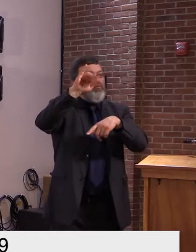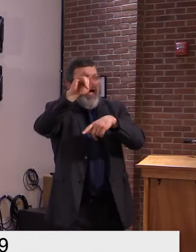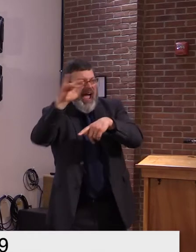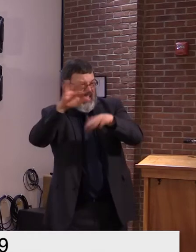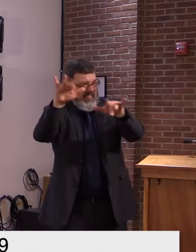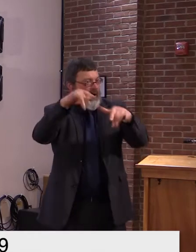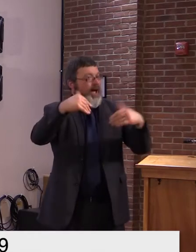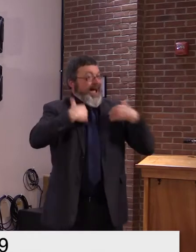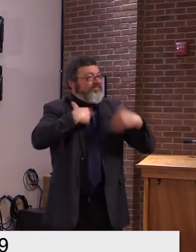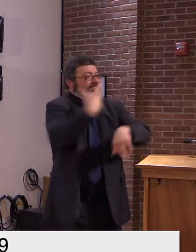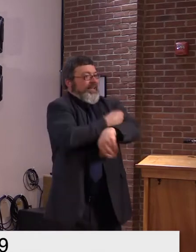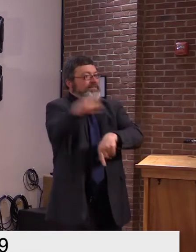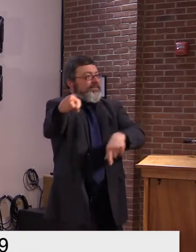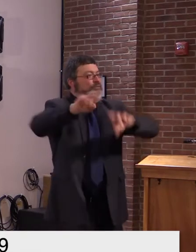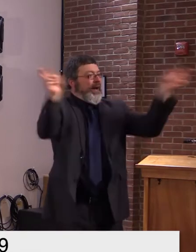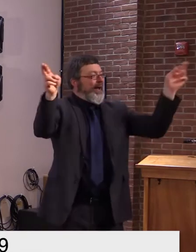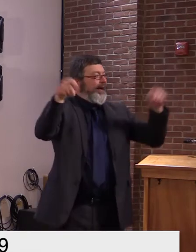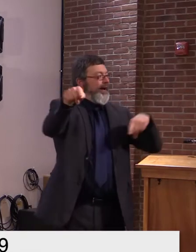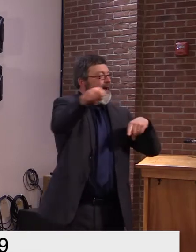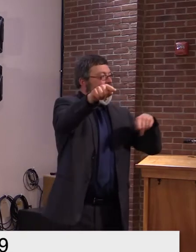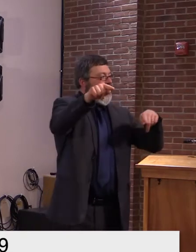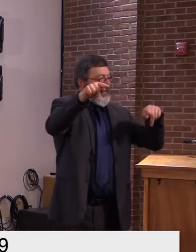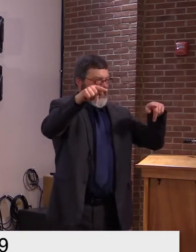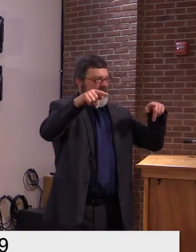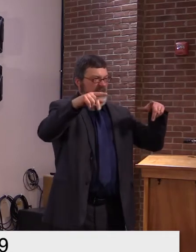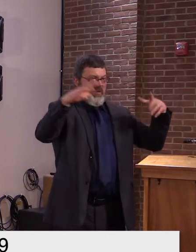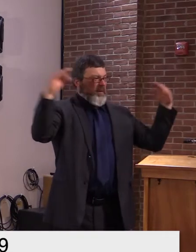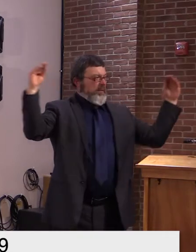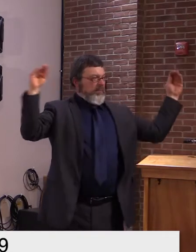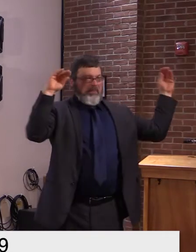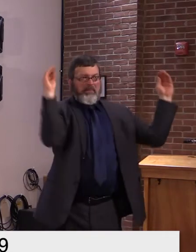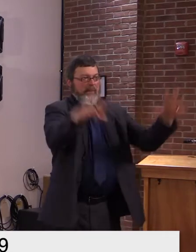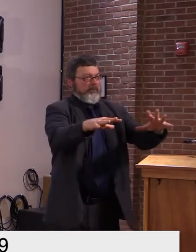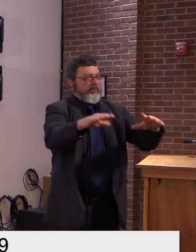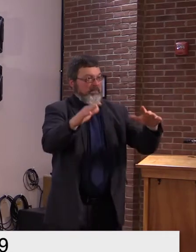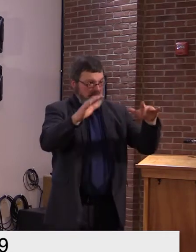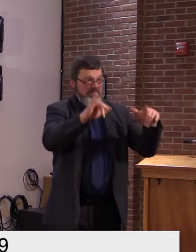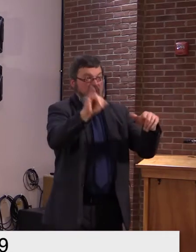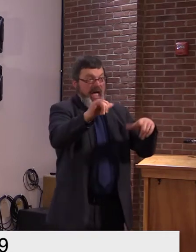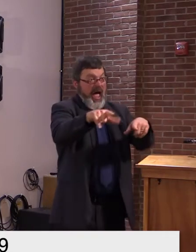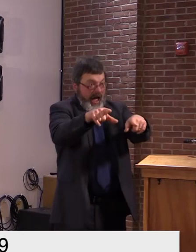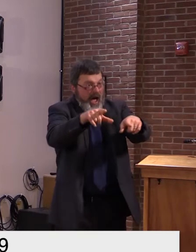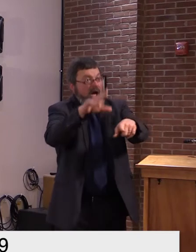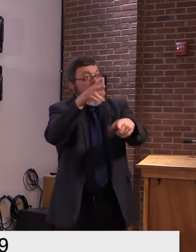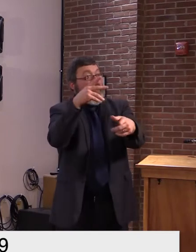The number of vaccine doses provided thus far to Vermonters is